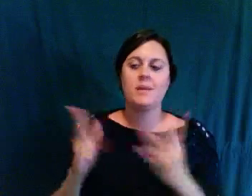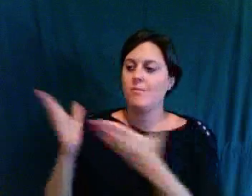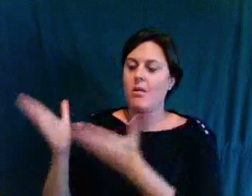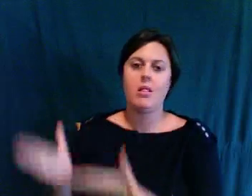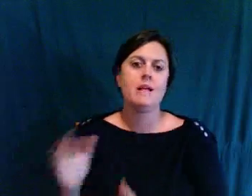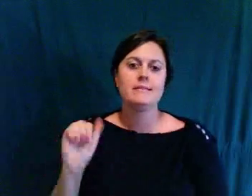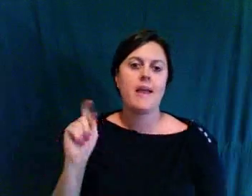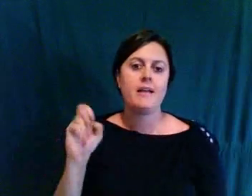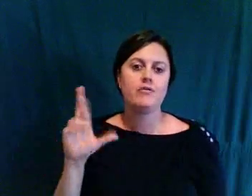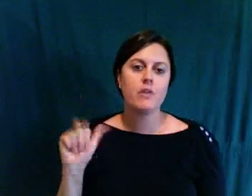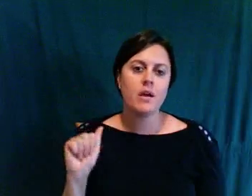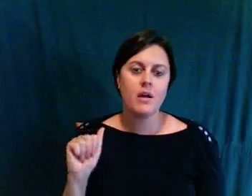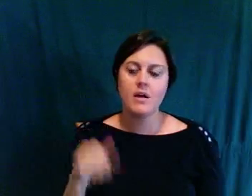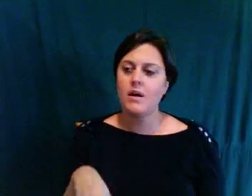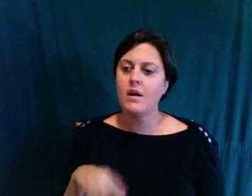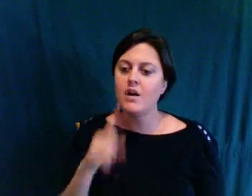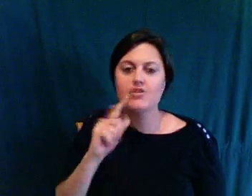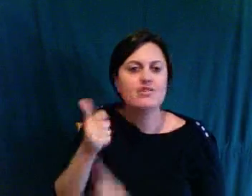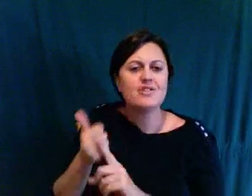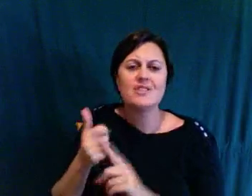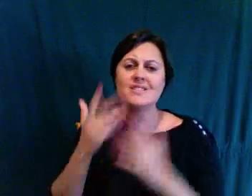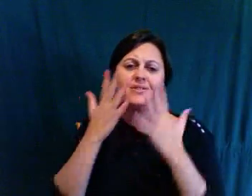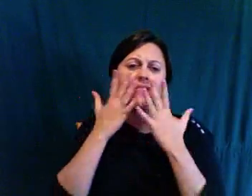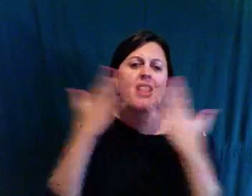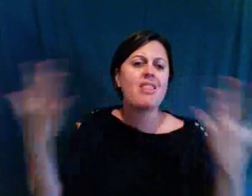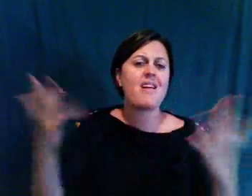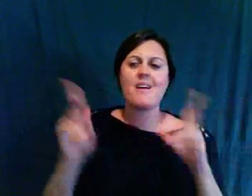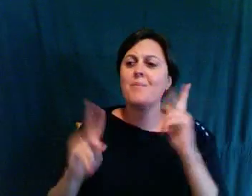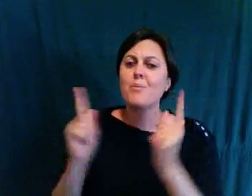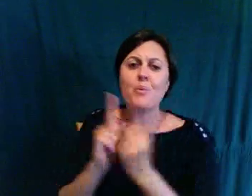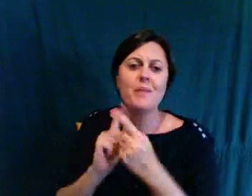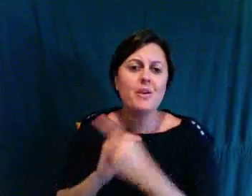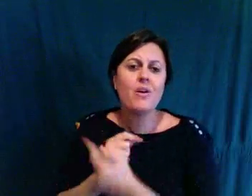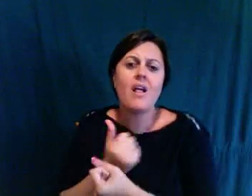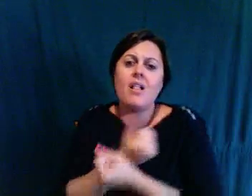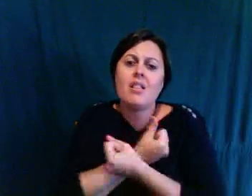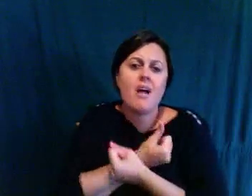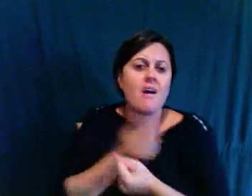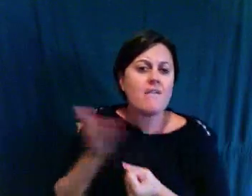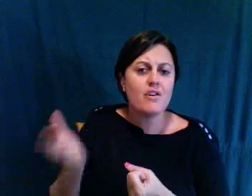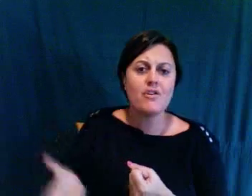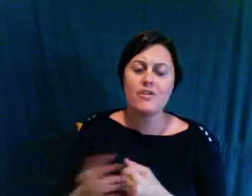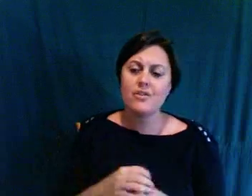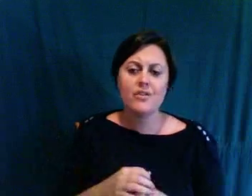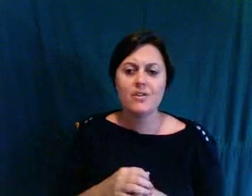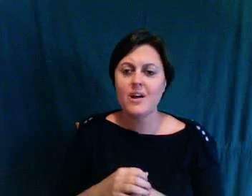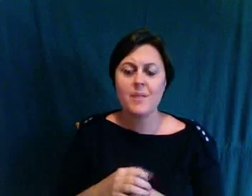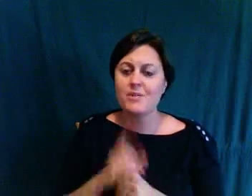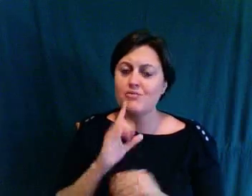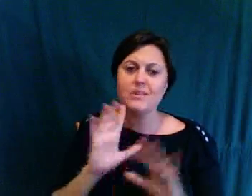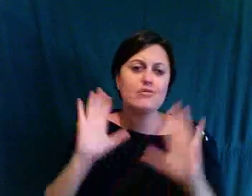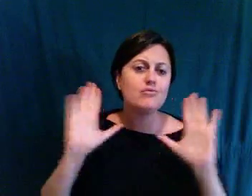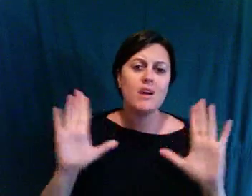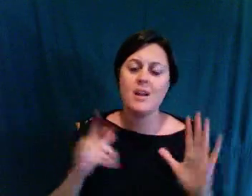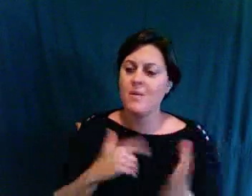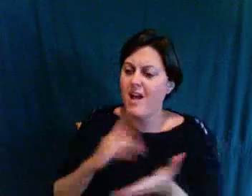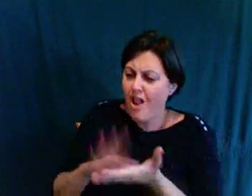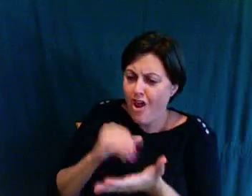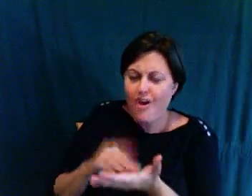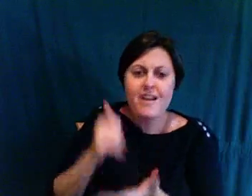she meets loves her. And that is incredible, and I learn every day from her. I will always learn every day from her. She